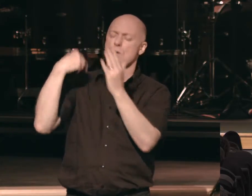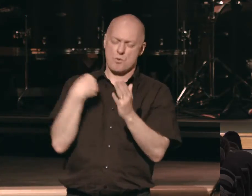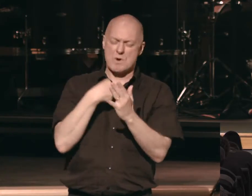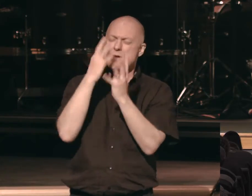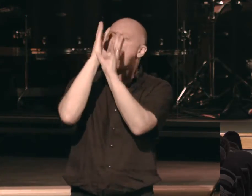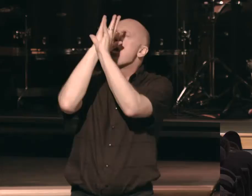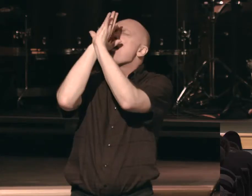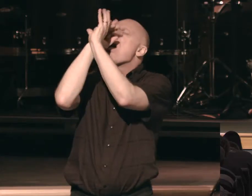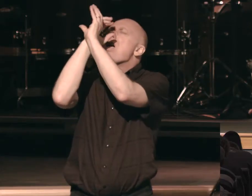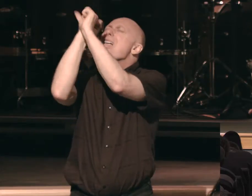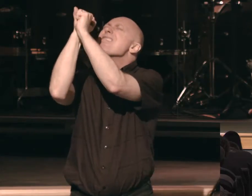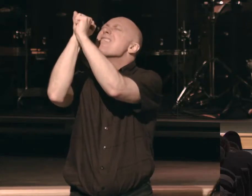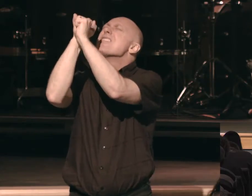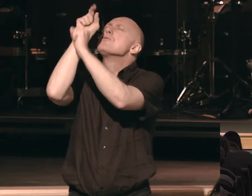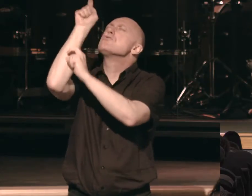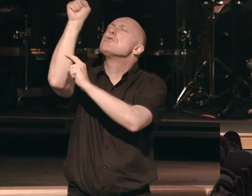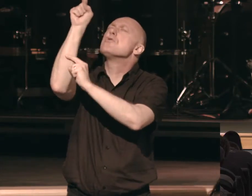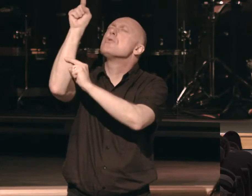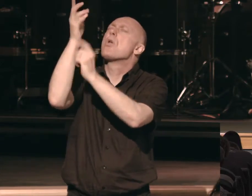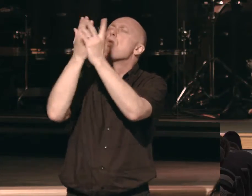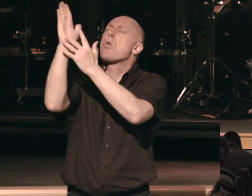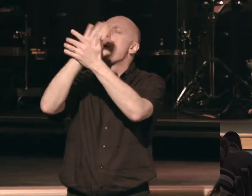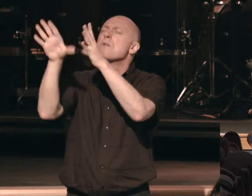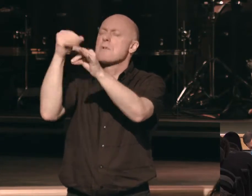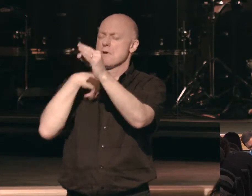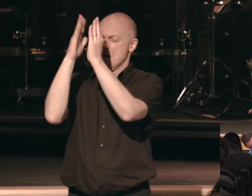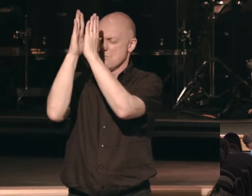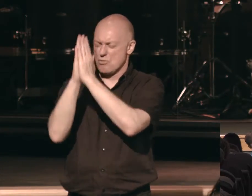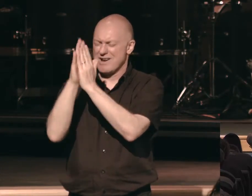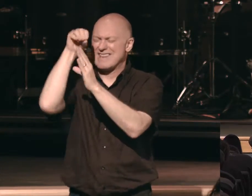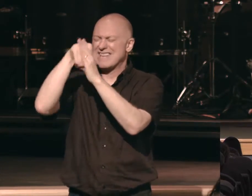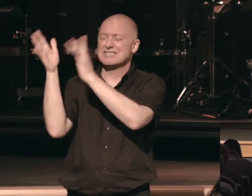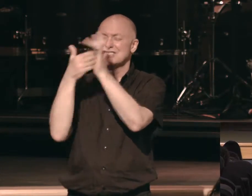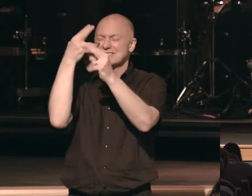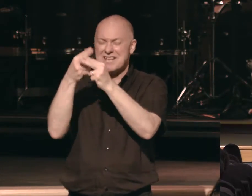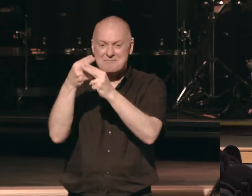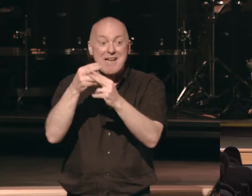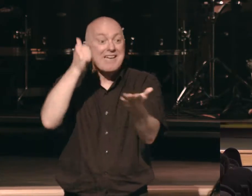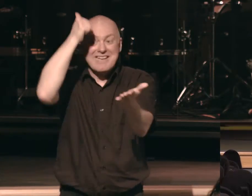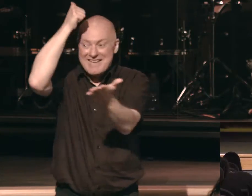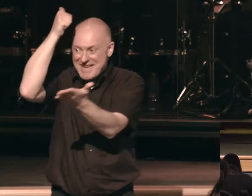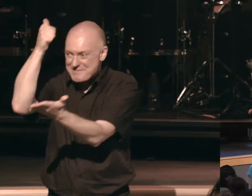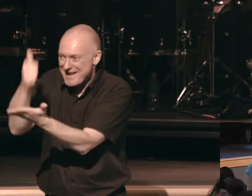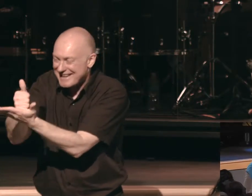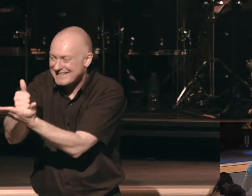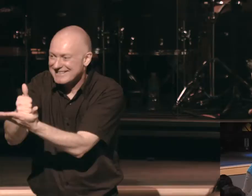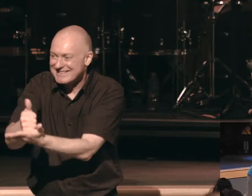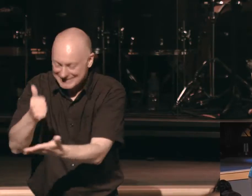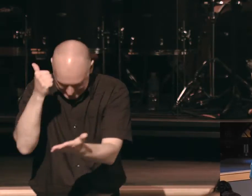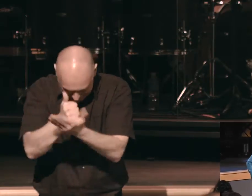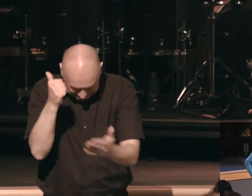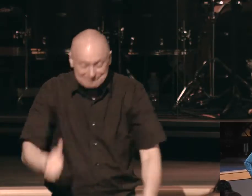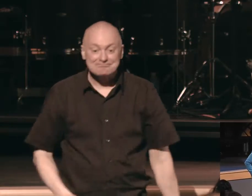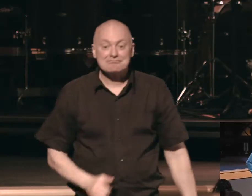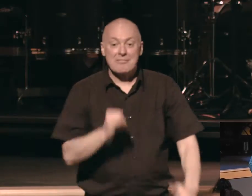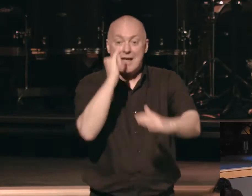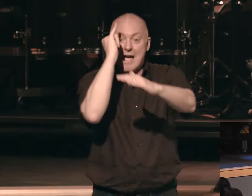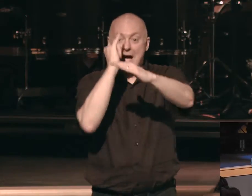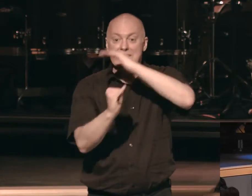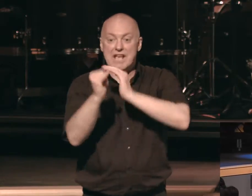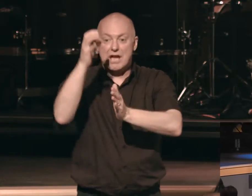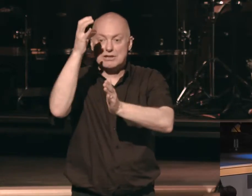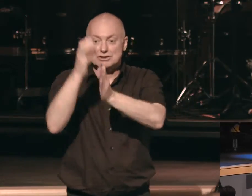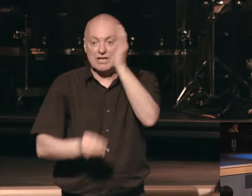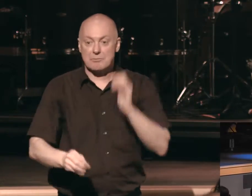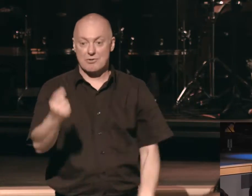your glory. Capture us as only you can by your Spirit, I pray. In Jesus' name, amen,